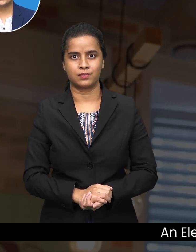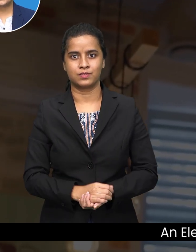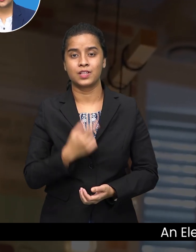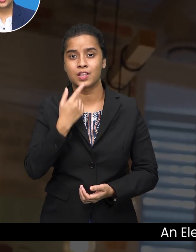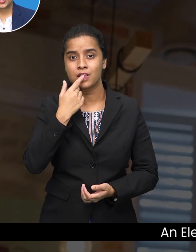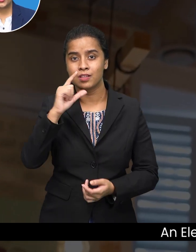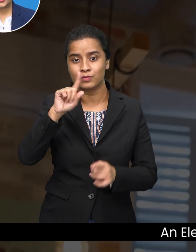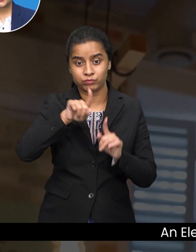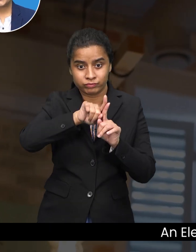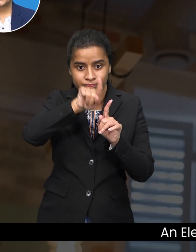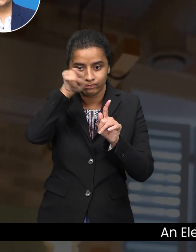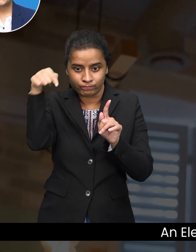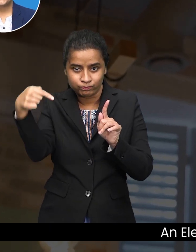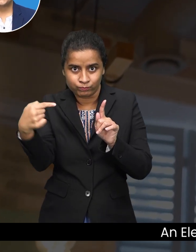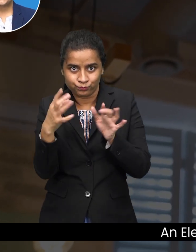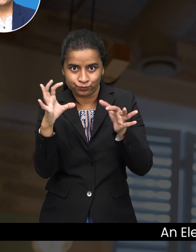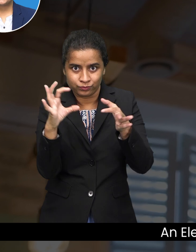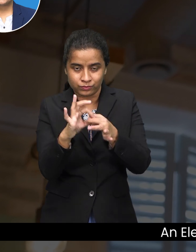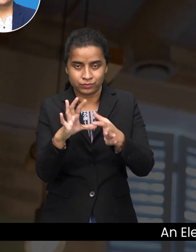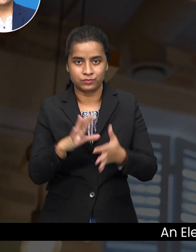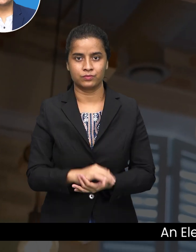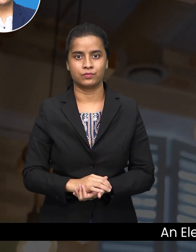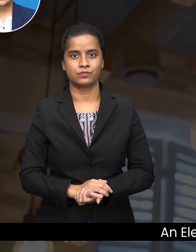an electric circuit,